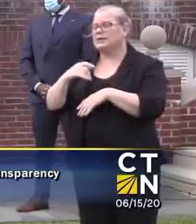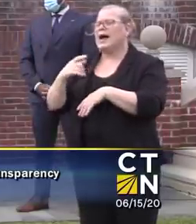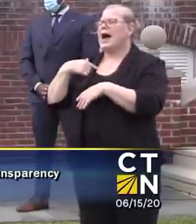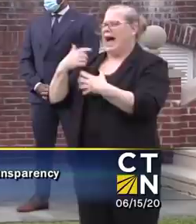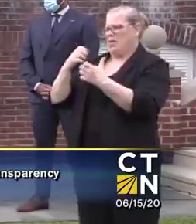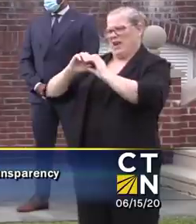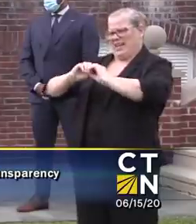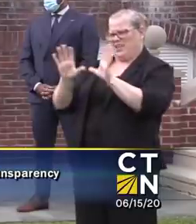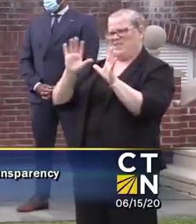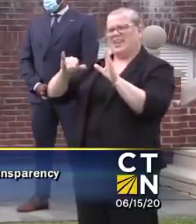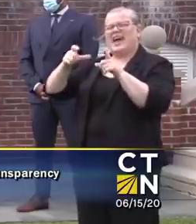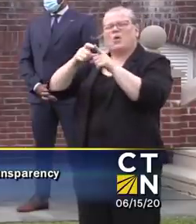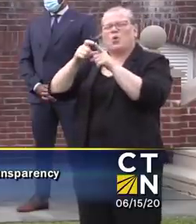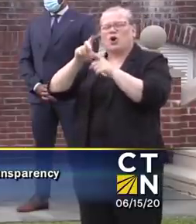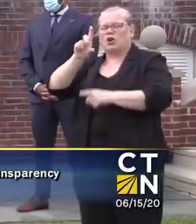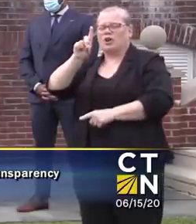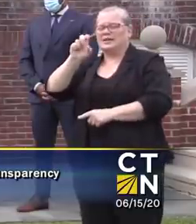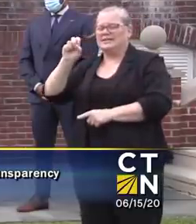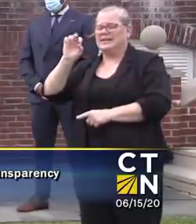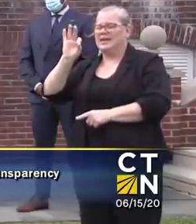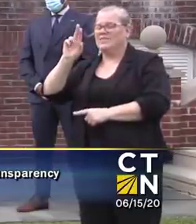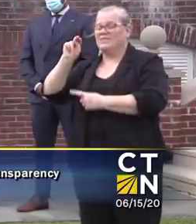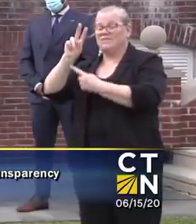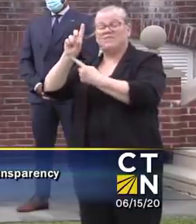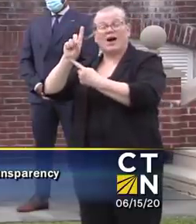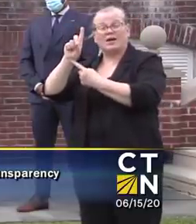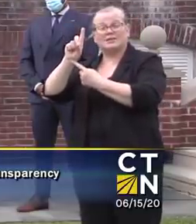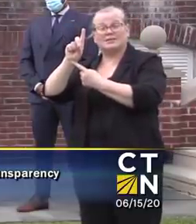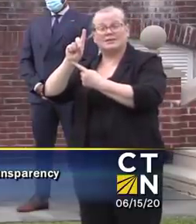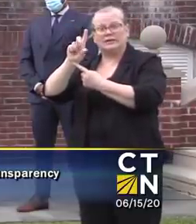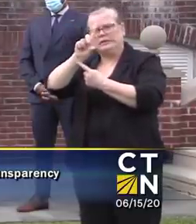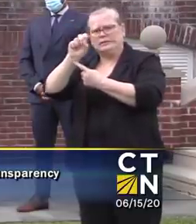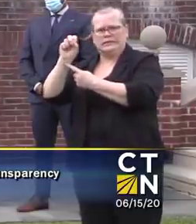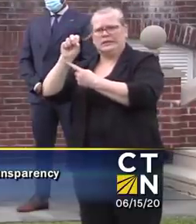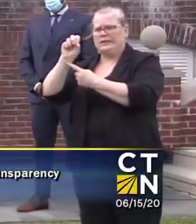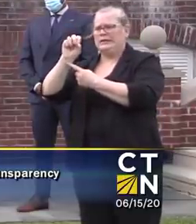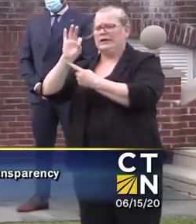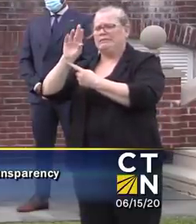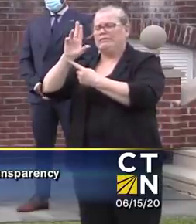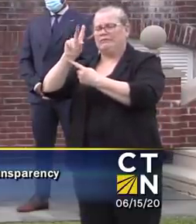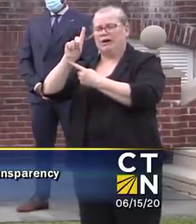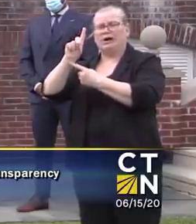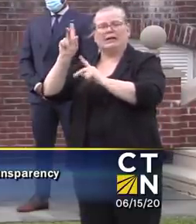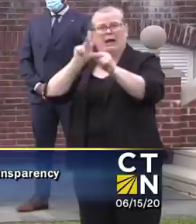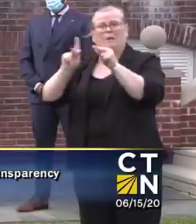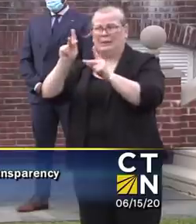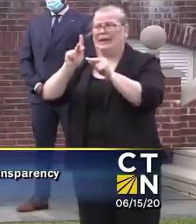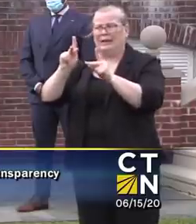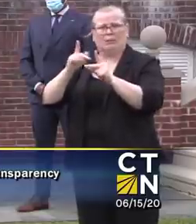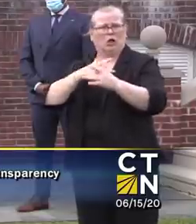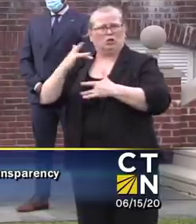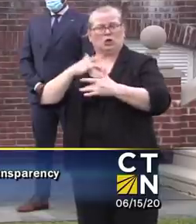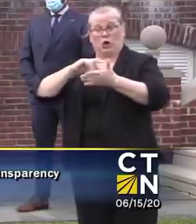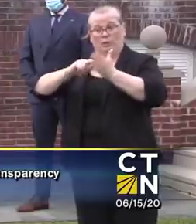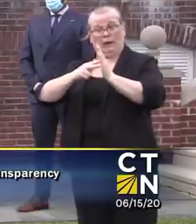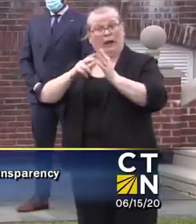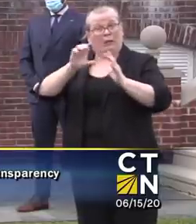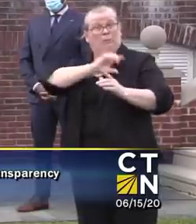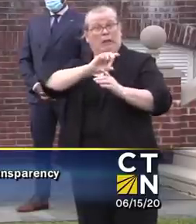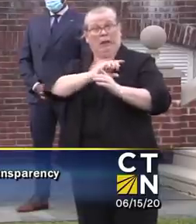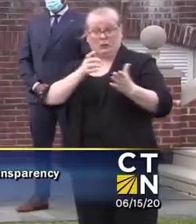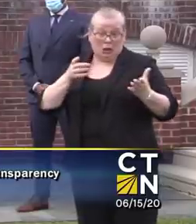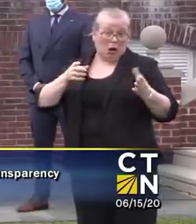you down a rabbit hole that says completely just get rid of them. The first person I call when I'm in trouble are my policemen and women. But we do